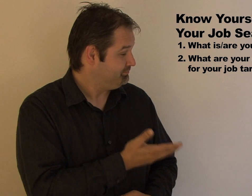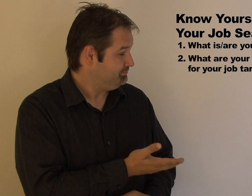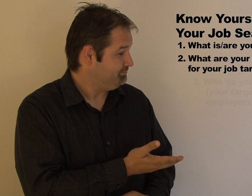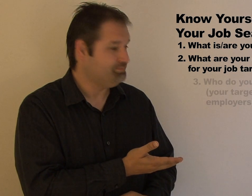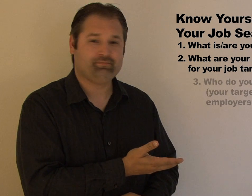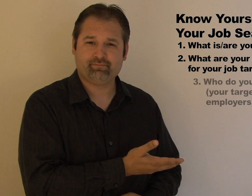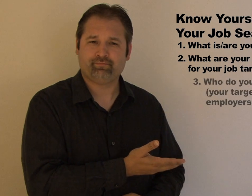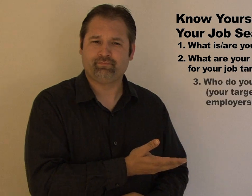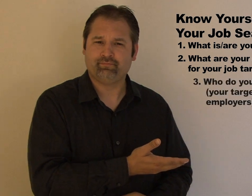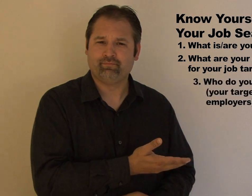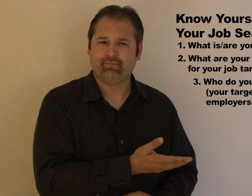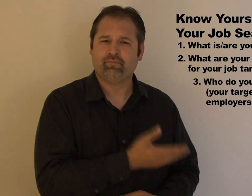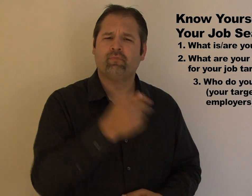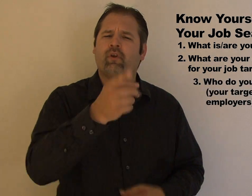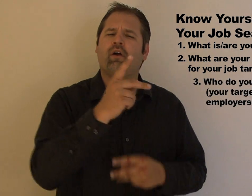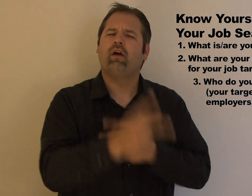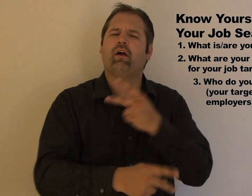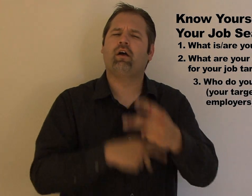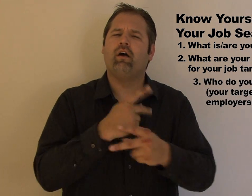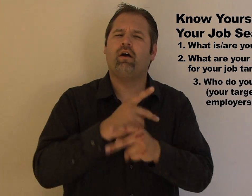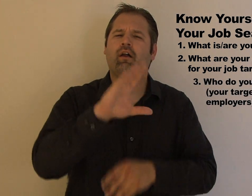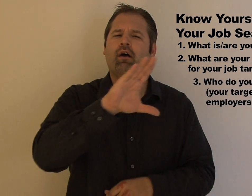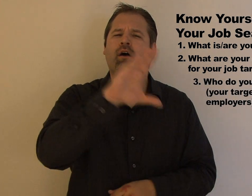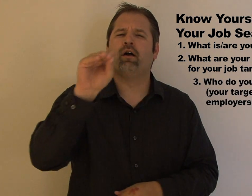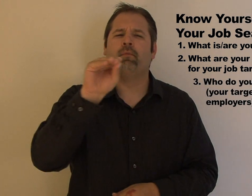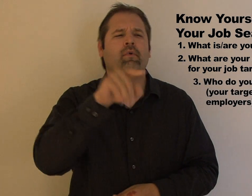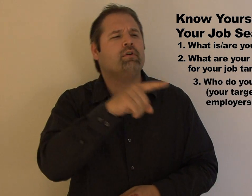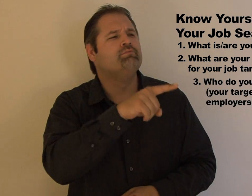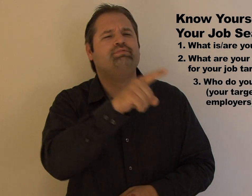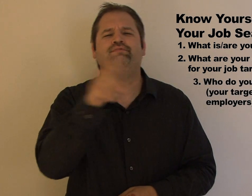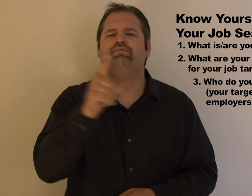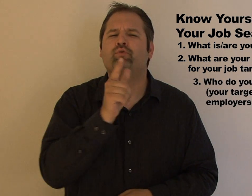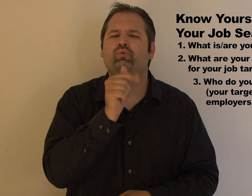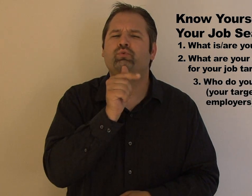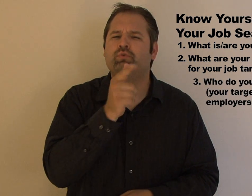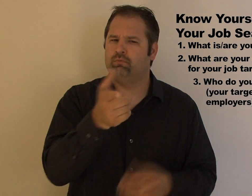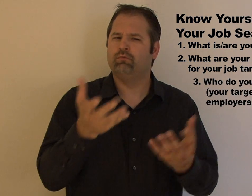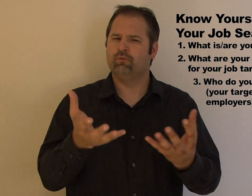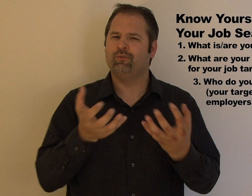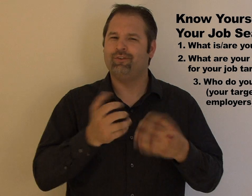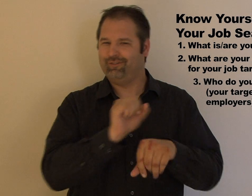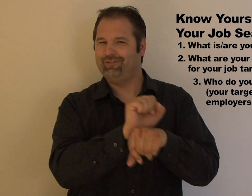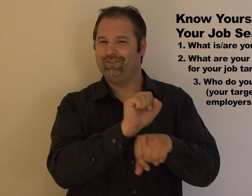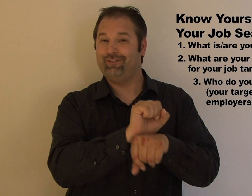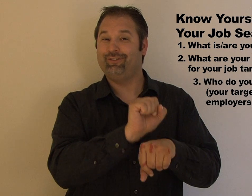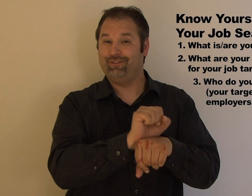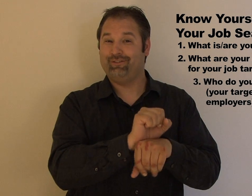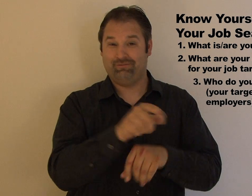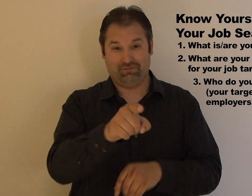Next, who do you want to work for? As in your target market of employers.